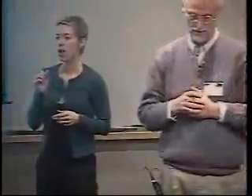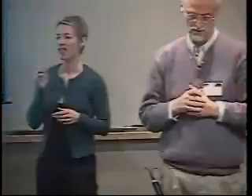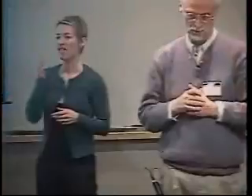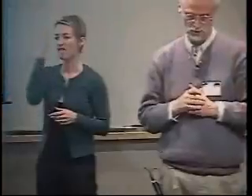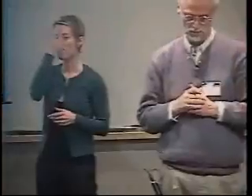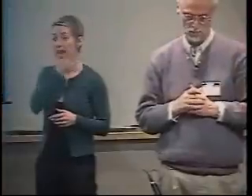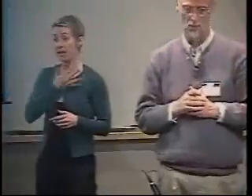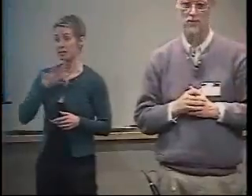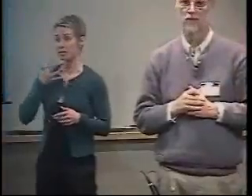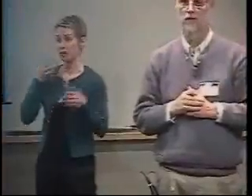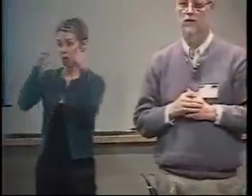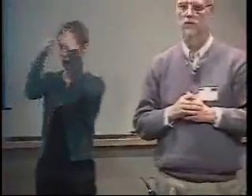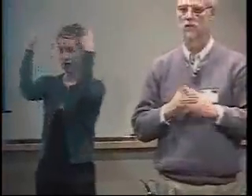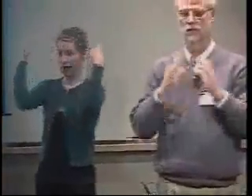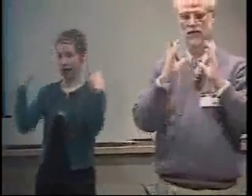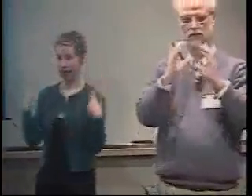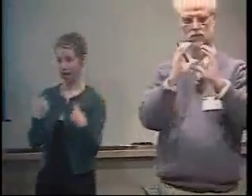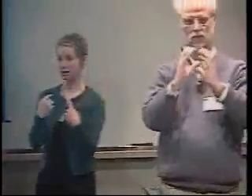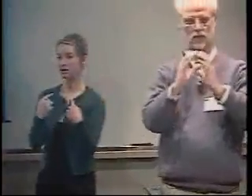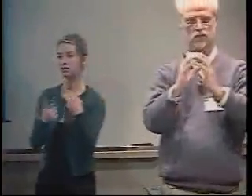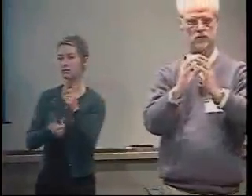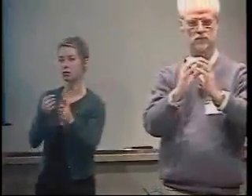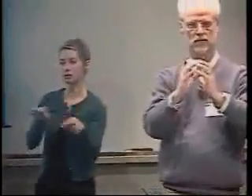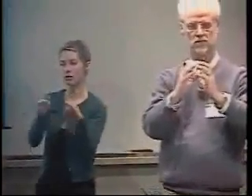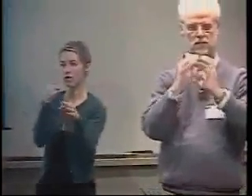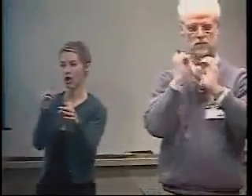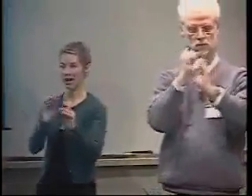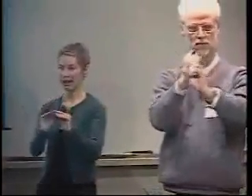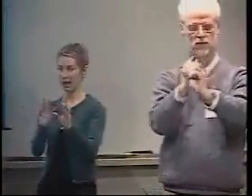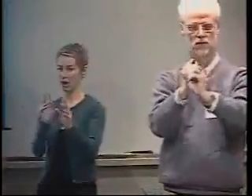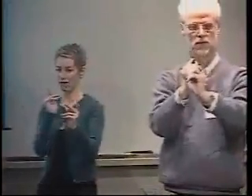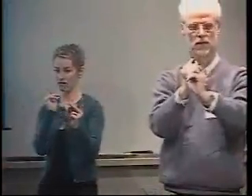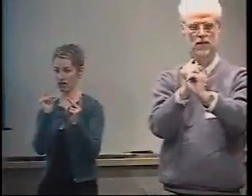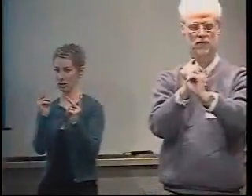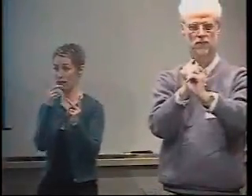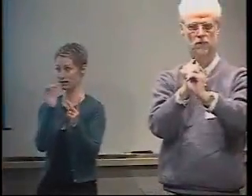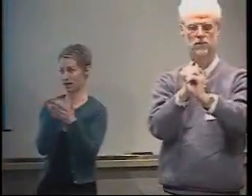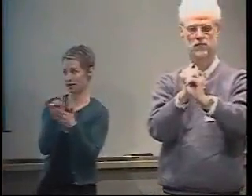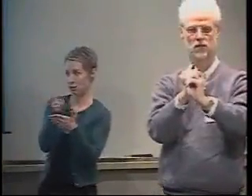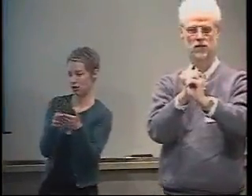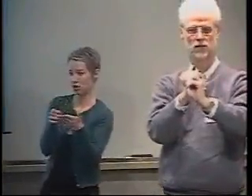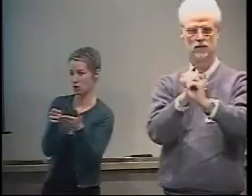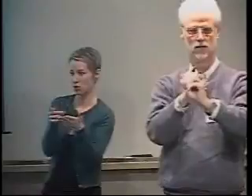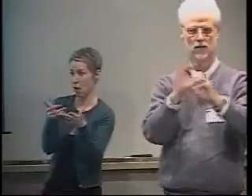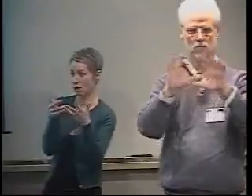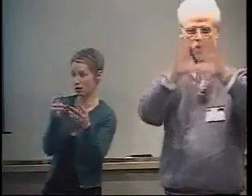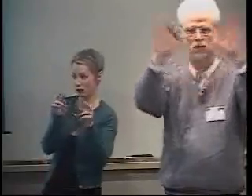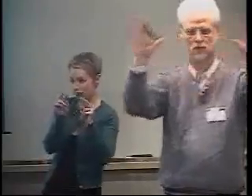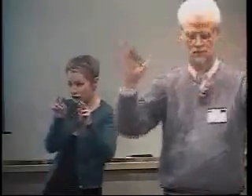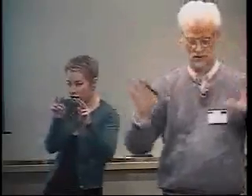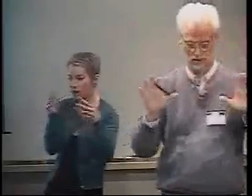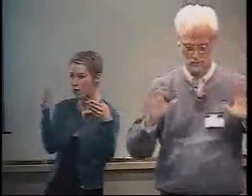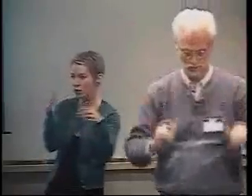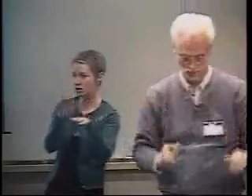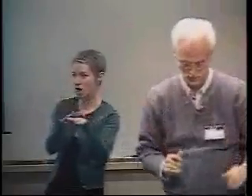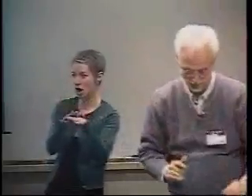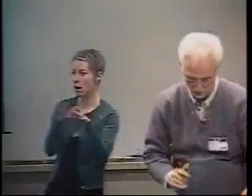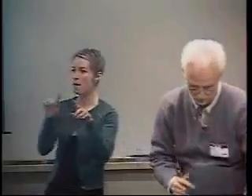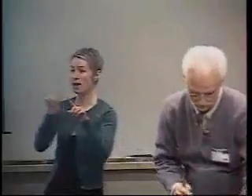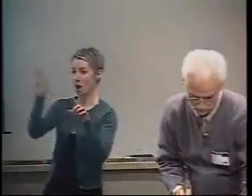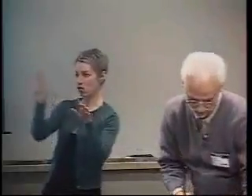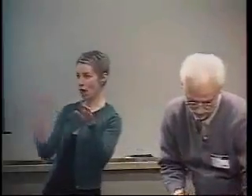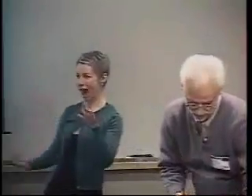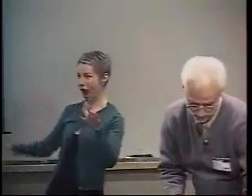head is most important for getting sort of clear vision, because that's what you're actually looking at focusing on, and around can be a little more